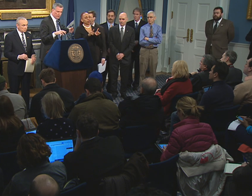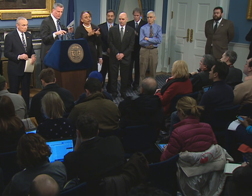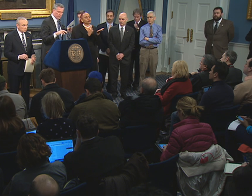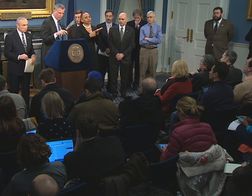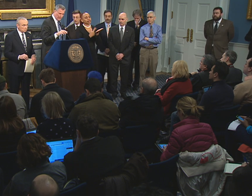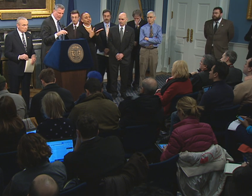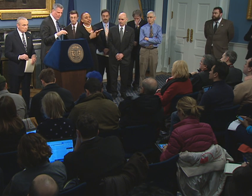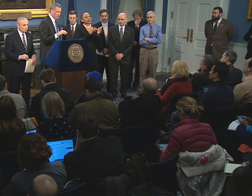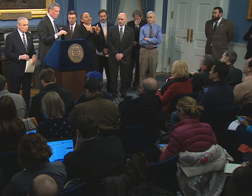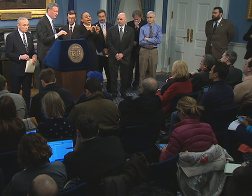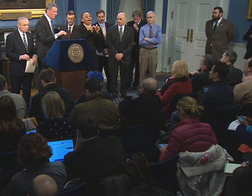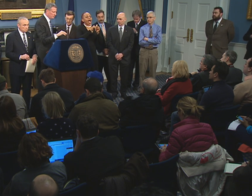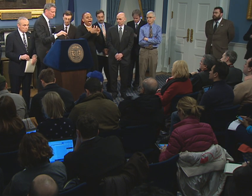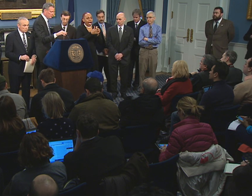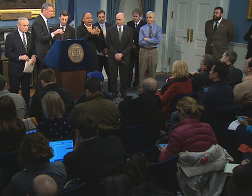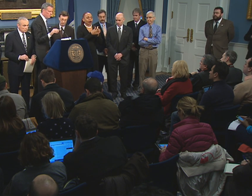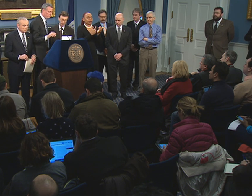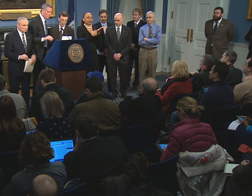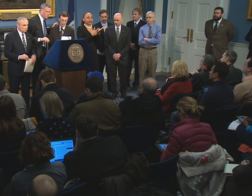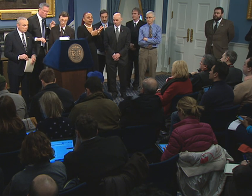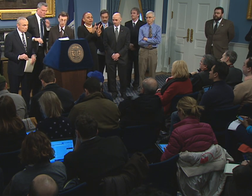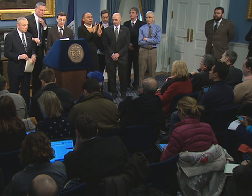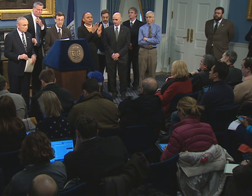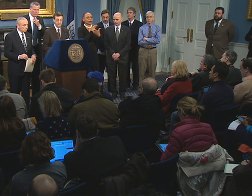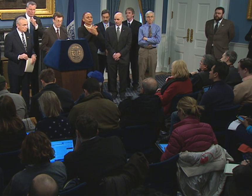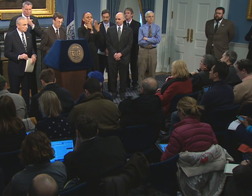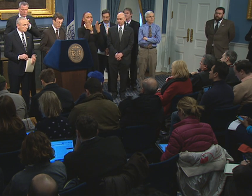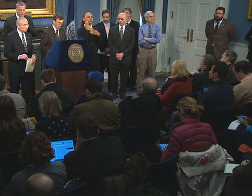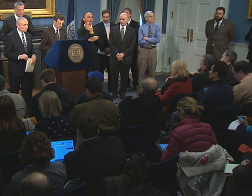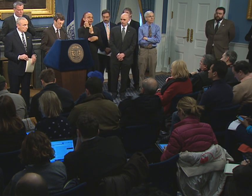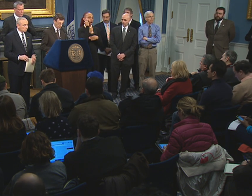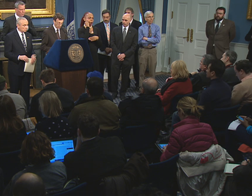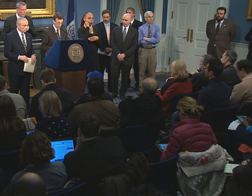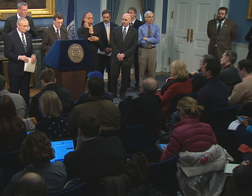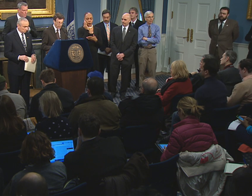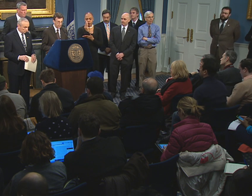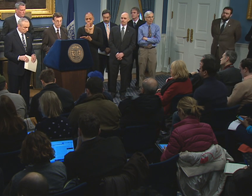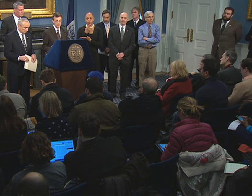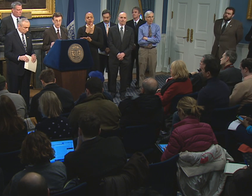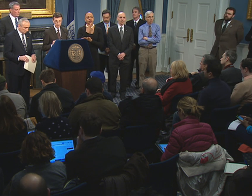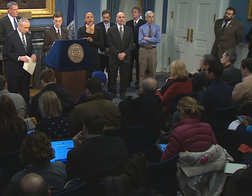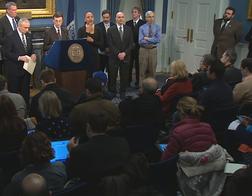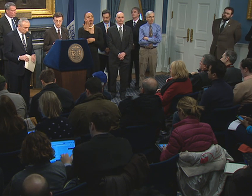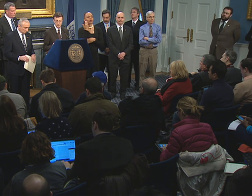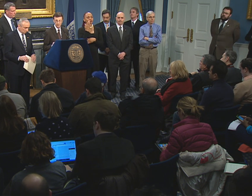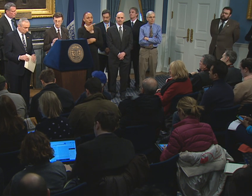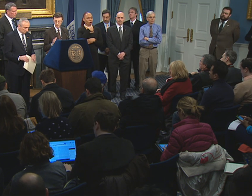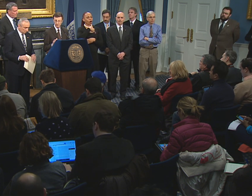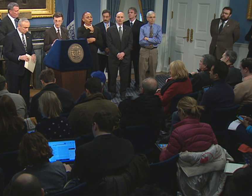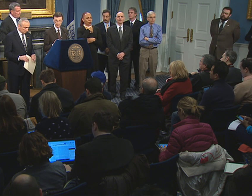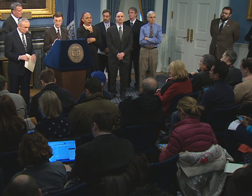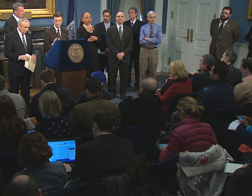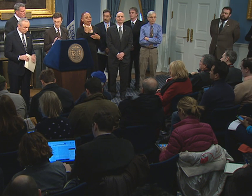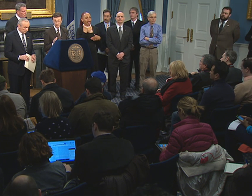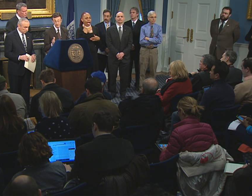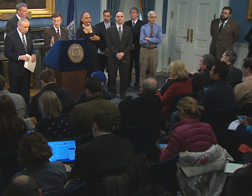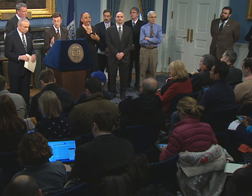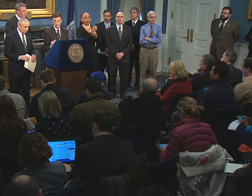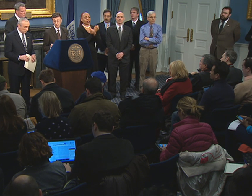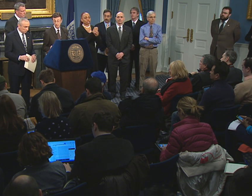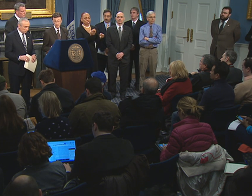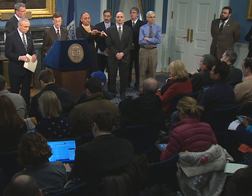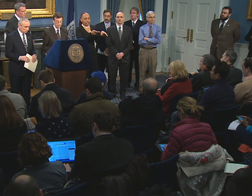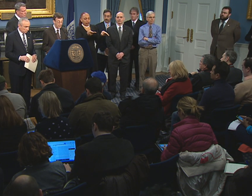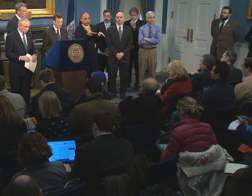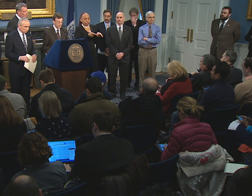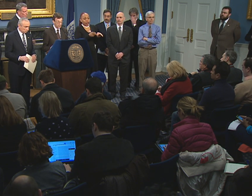proceed for folks who do not have a home as a result of this. Well, as I said earlier, currently we have a shelter. We're sheltering about 66